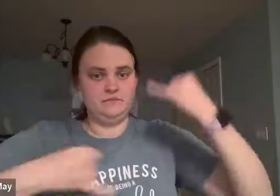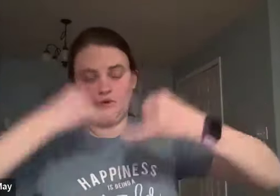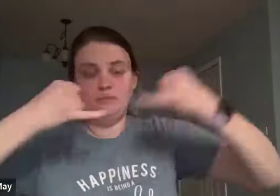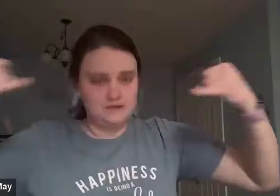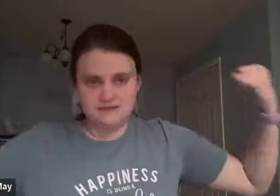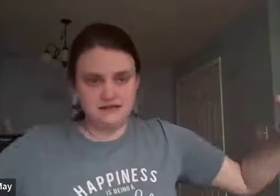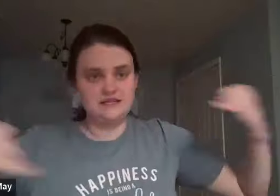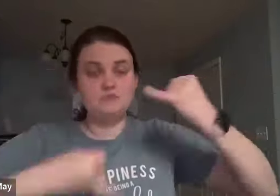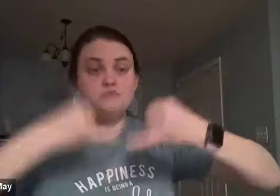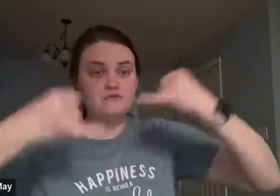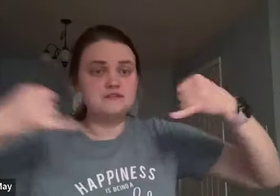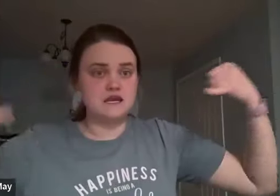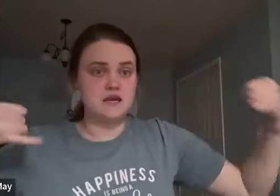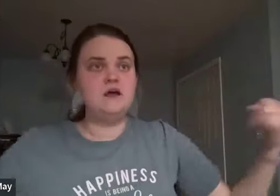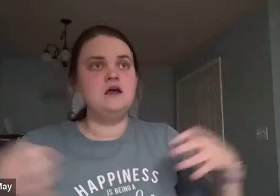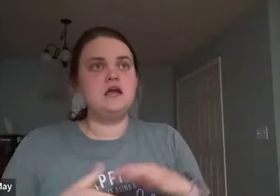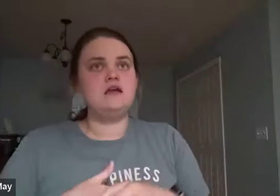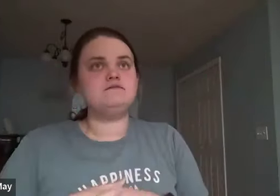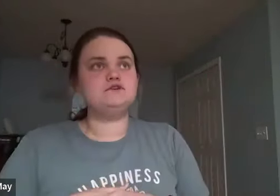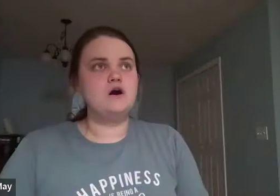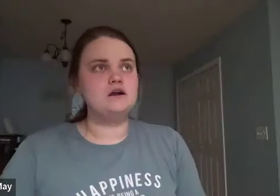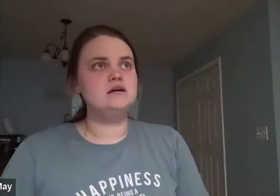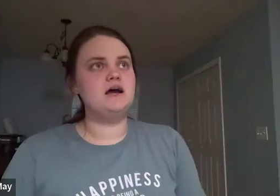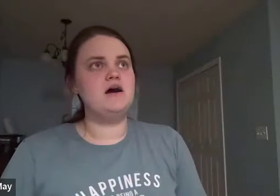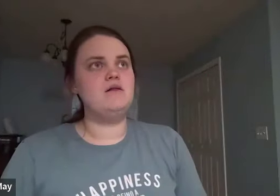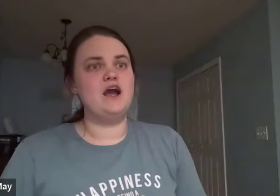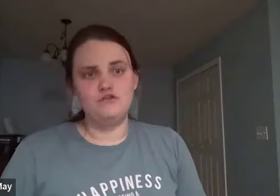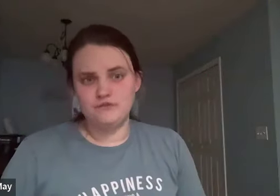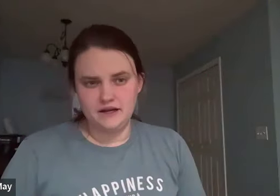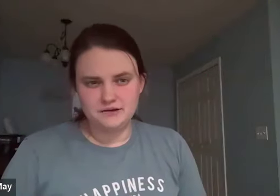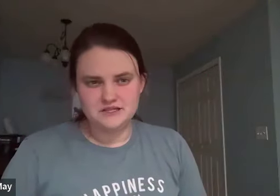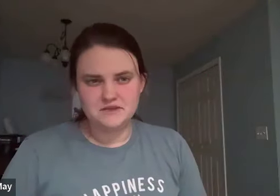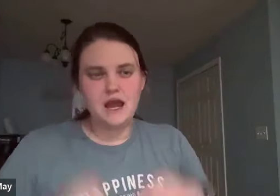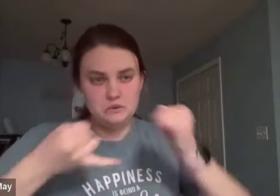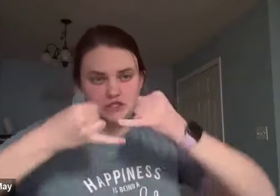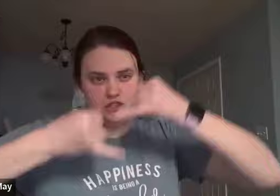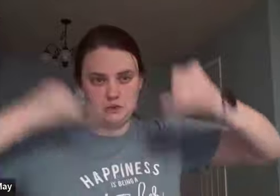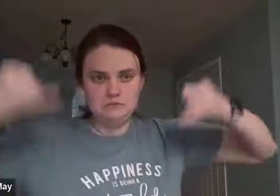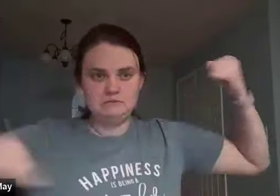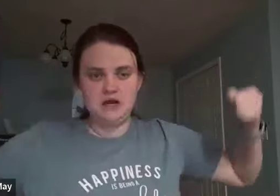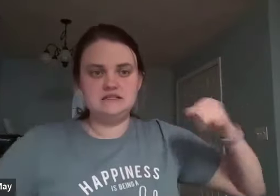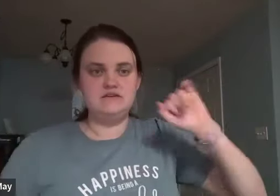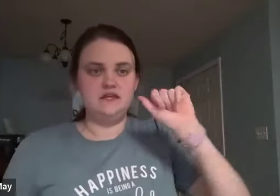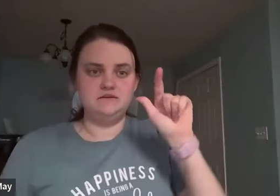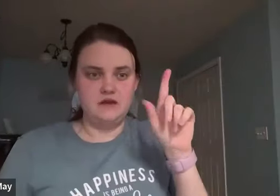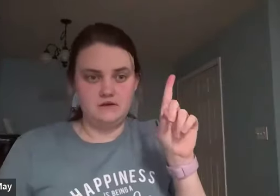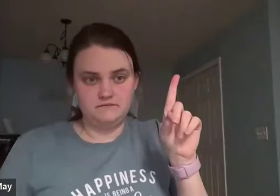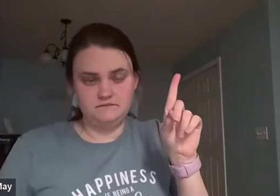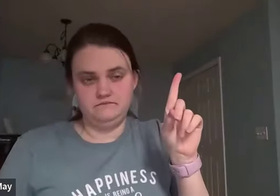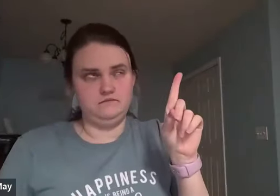Or pasta. Like I said, they're both the same. If you're talking about like Alfredo or something, I would do pasta and then,